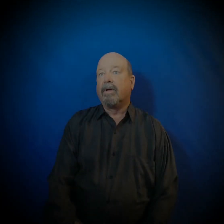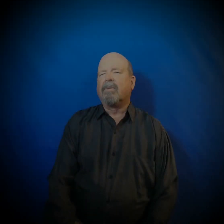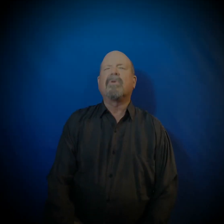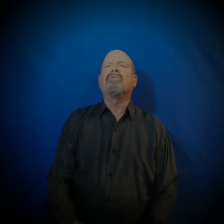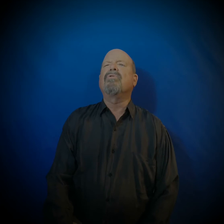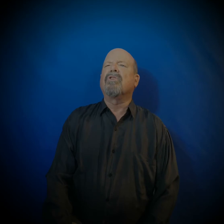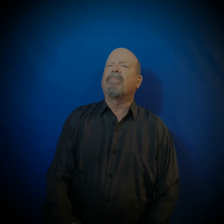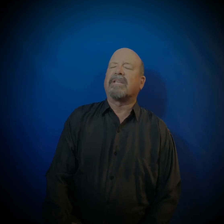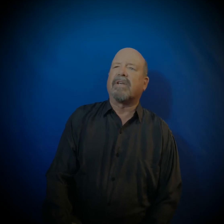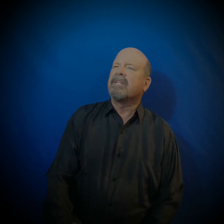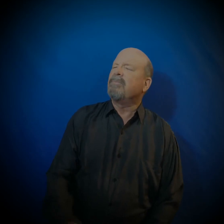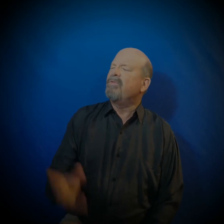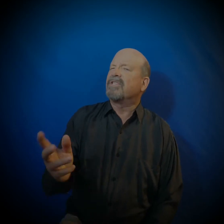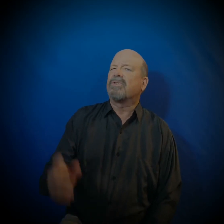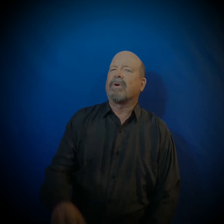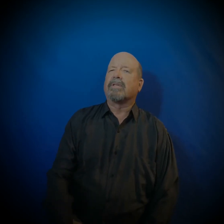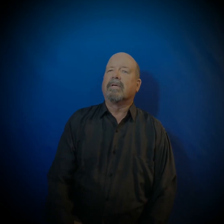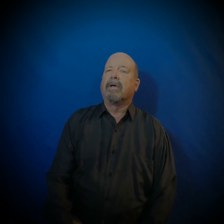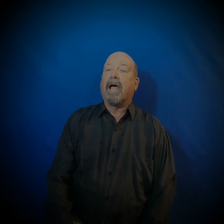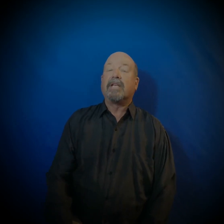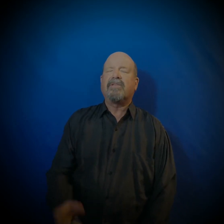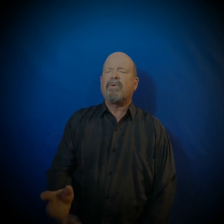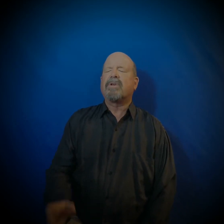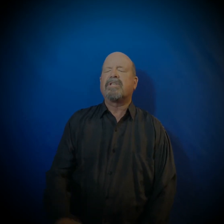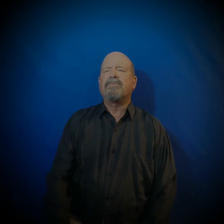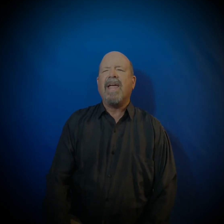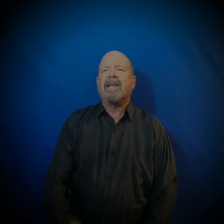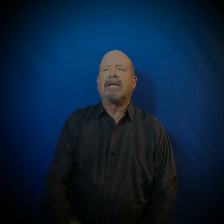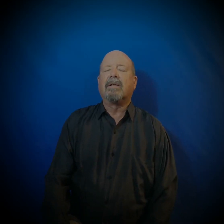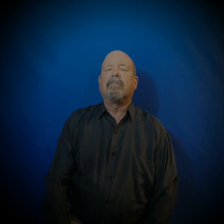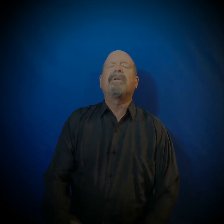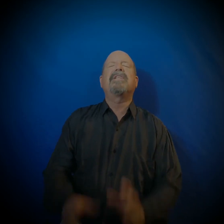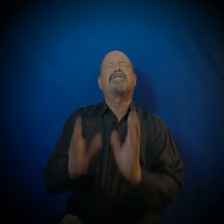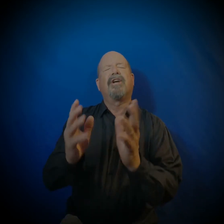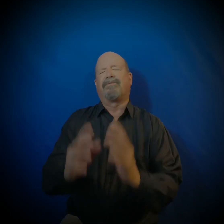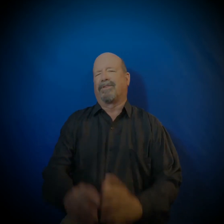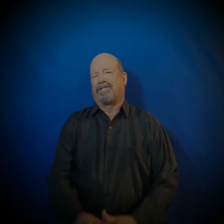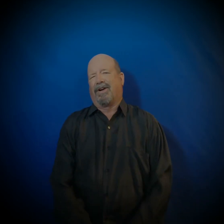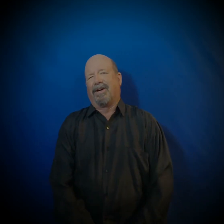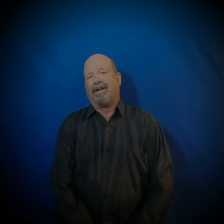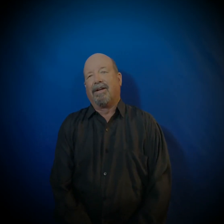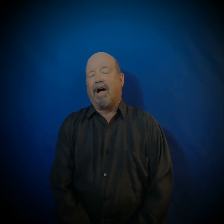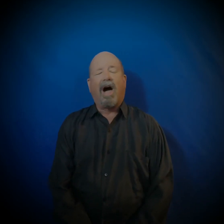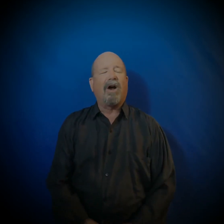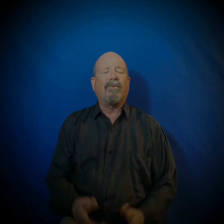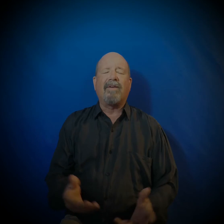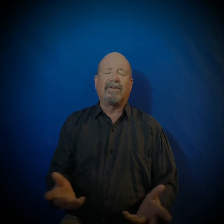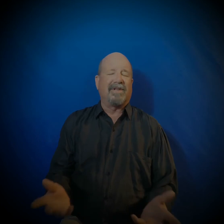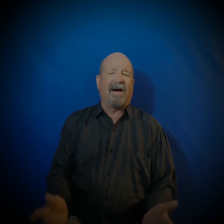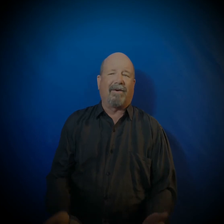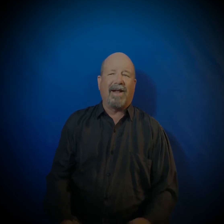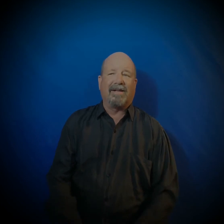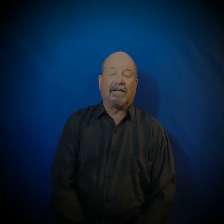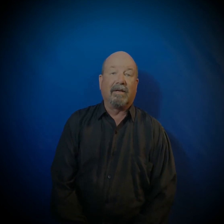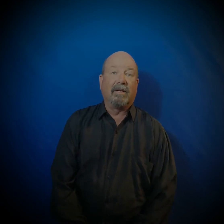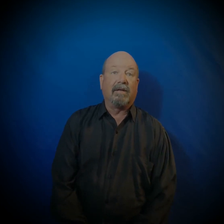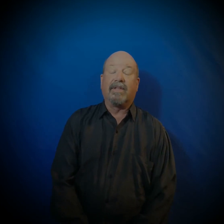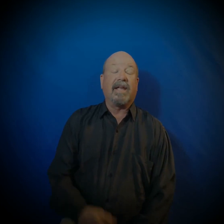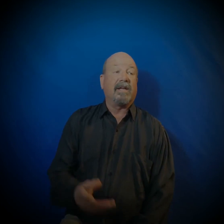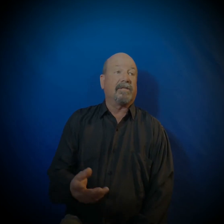Well, you do look, my son, in a moved sort, as if you were dismayed. Be cheerful, sir. Our revels now are ended. These,